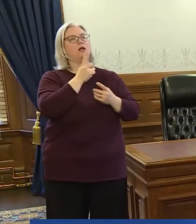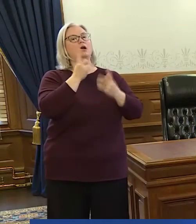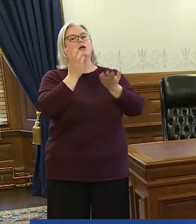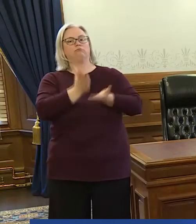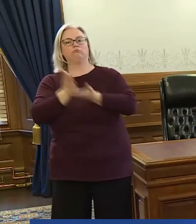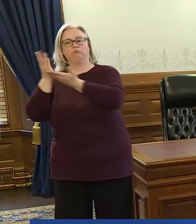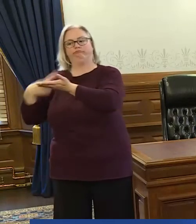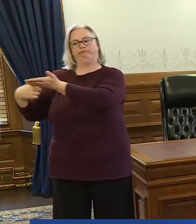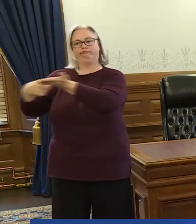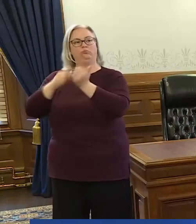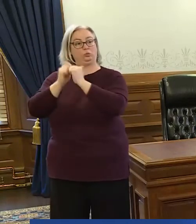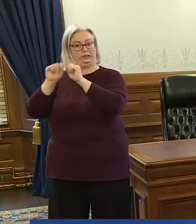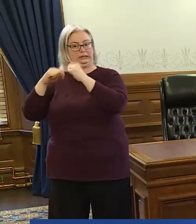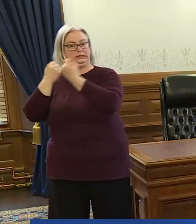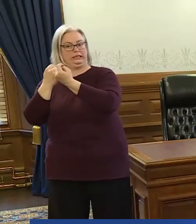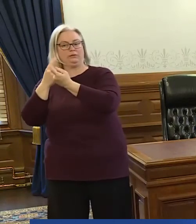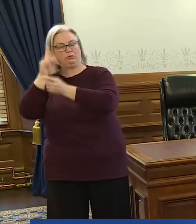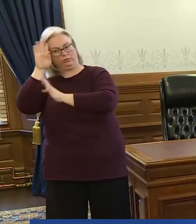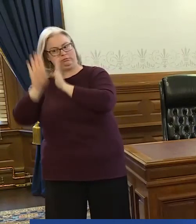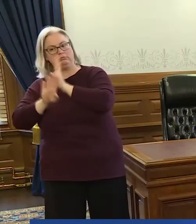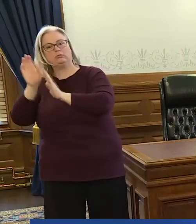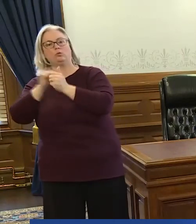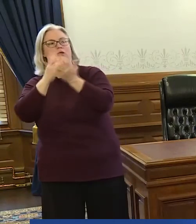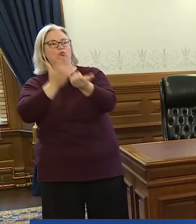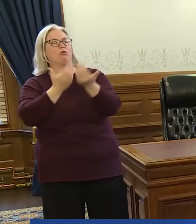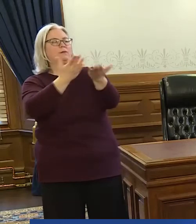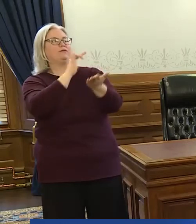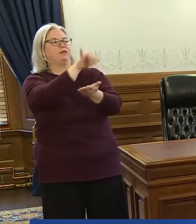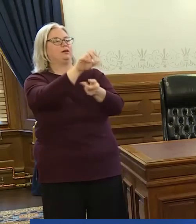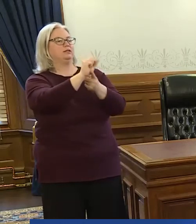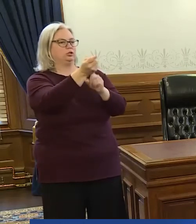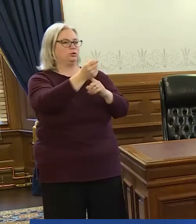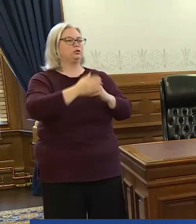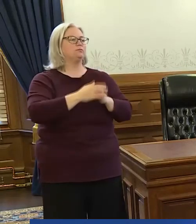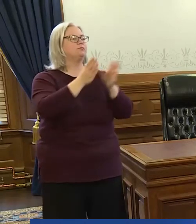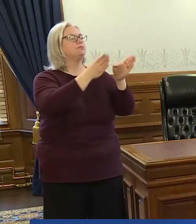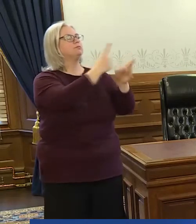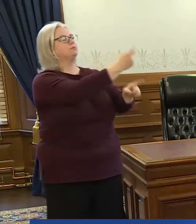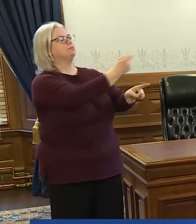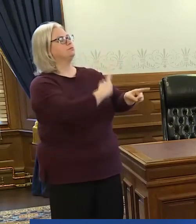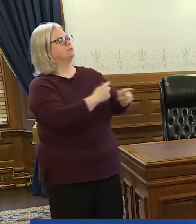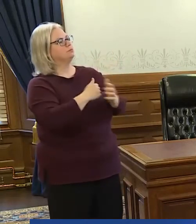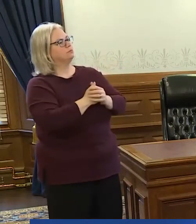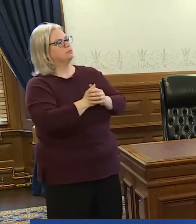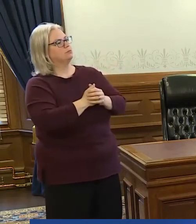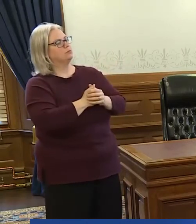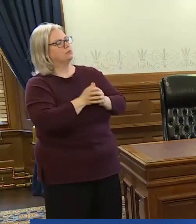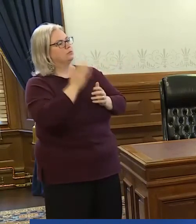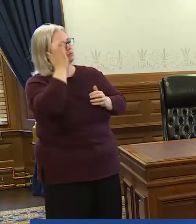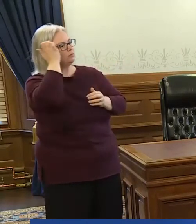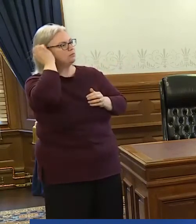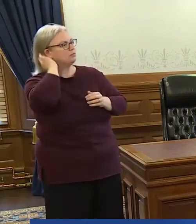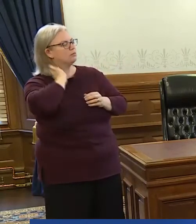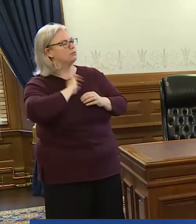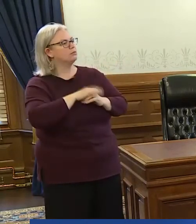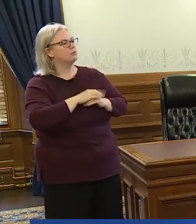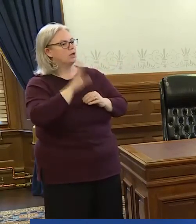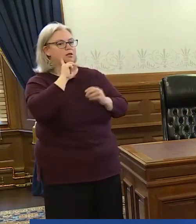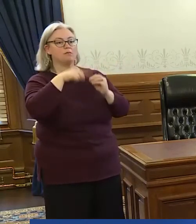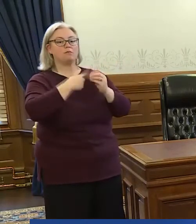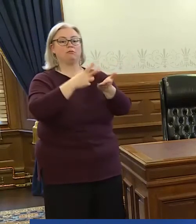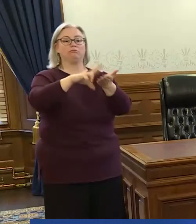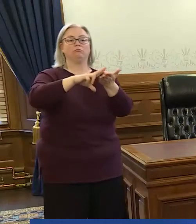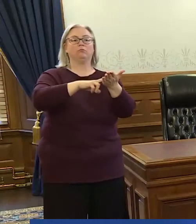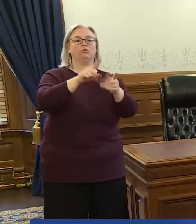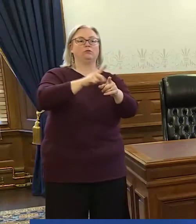the team and come up with recommendations for that. Have you thought about maybe contracting with a